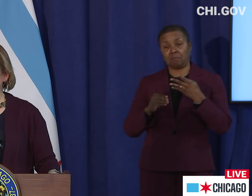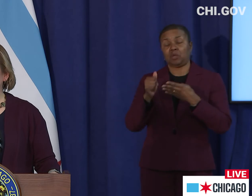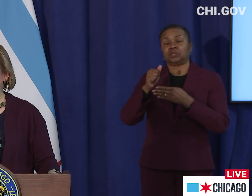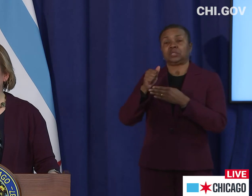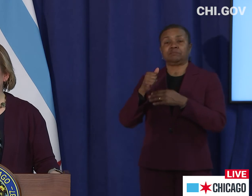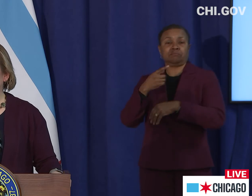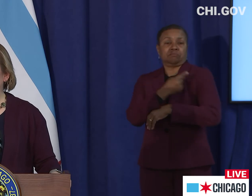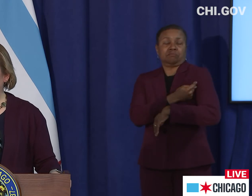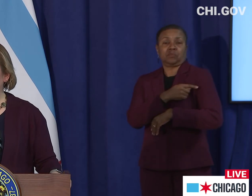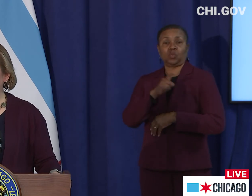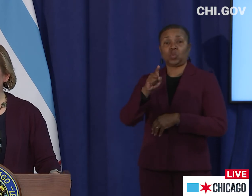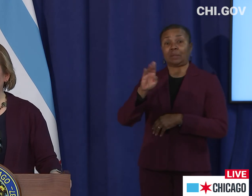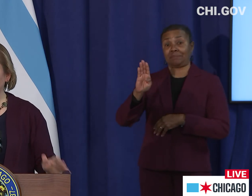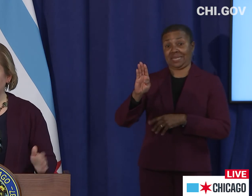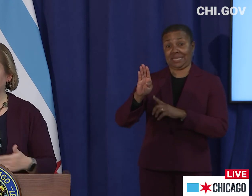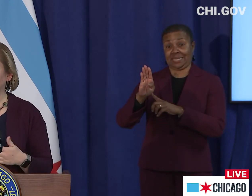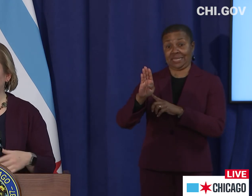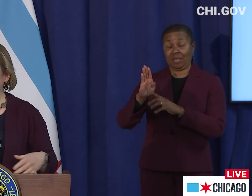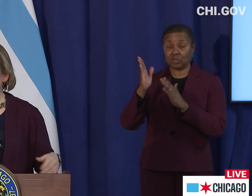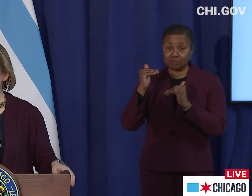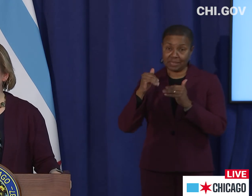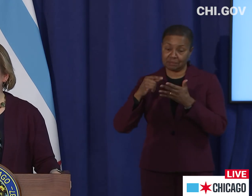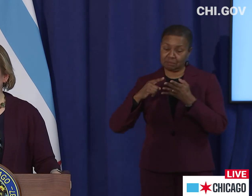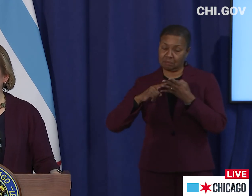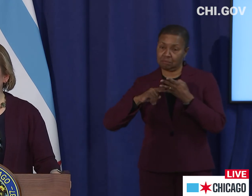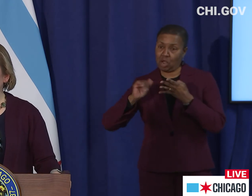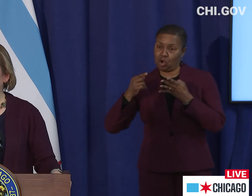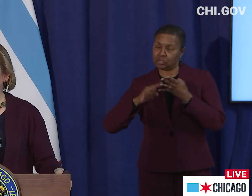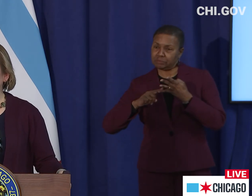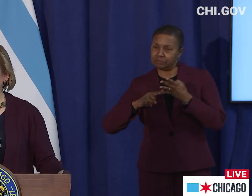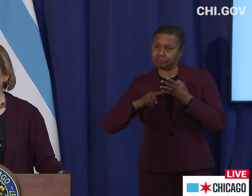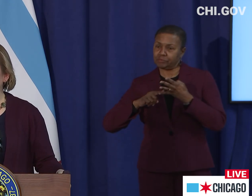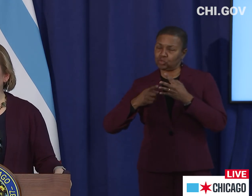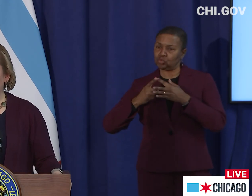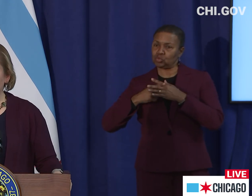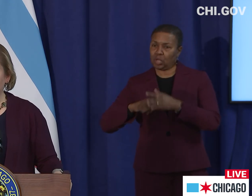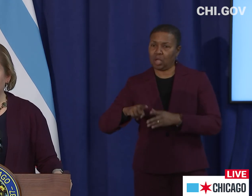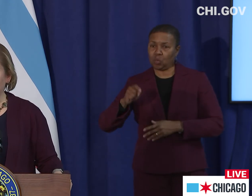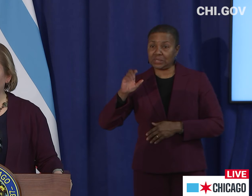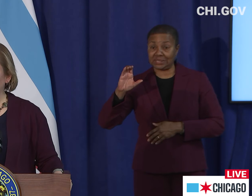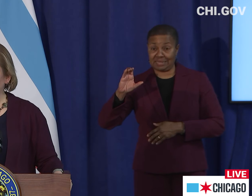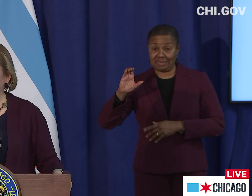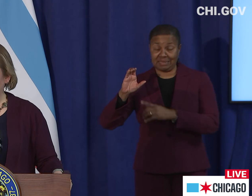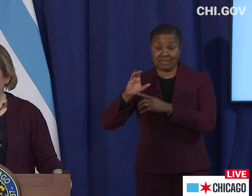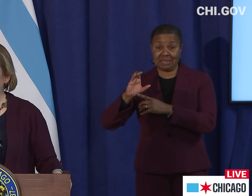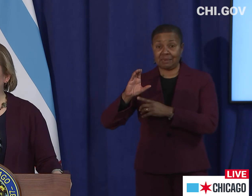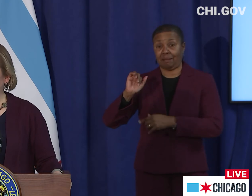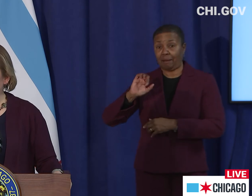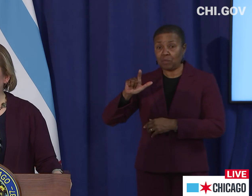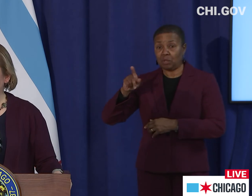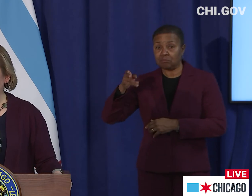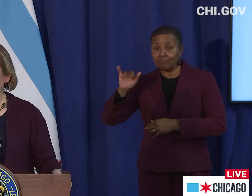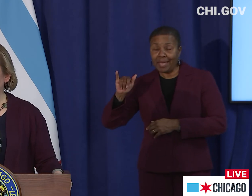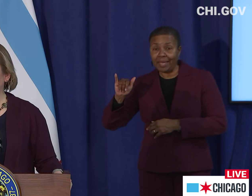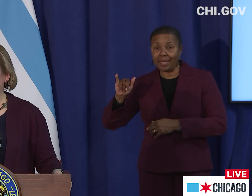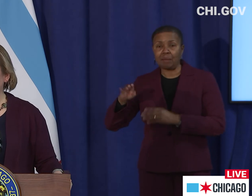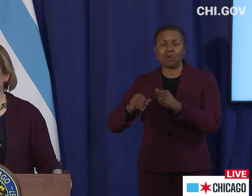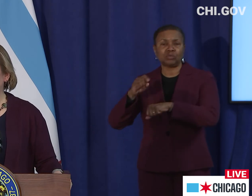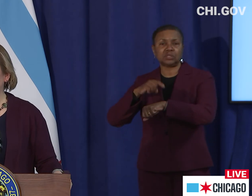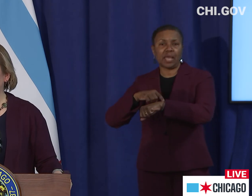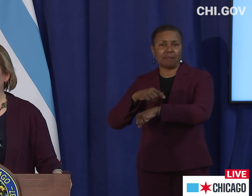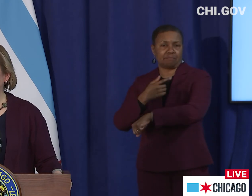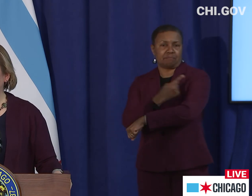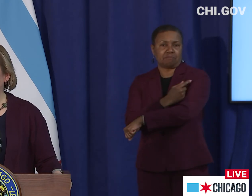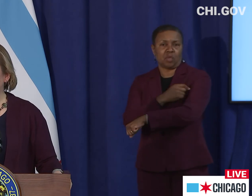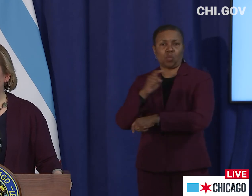about vaccinating 1B, and we expect at the end of March to move into 1C, and then have April and May be the predominant time when we're